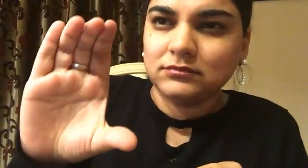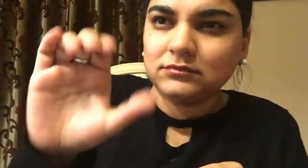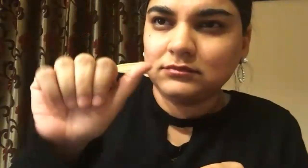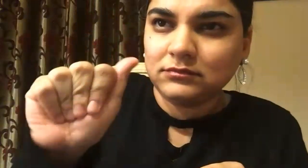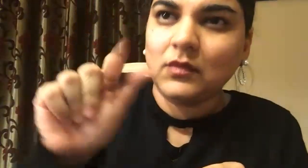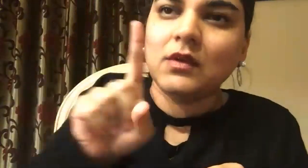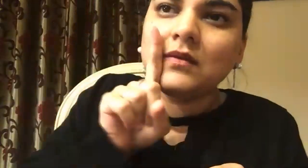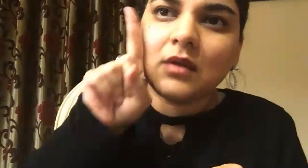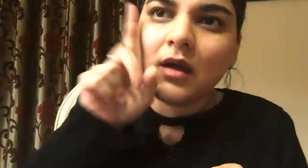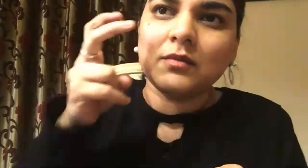meeting.